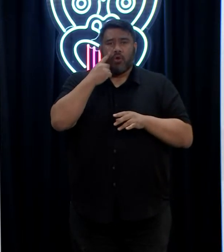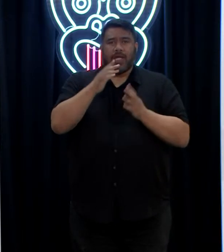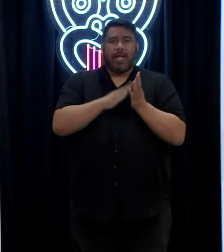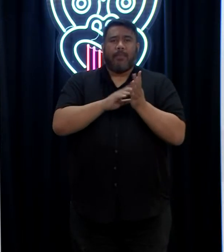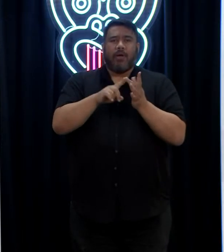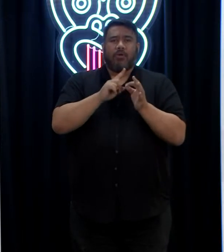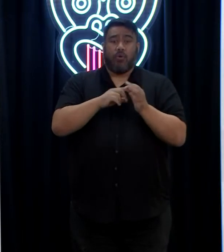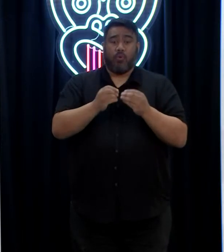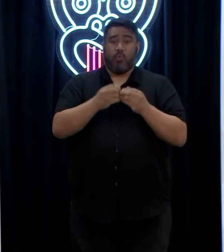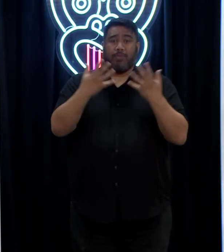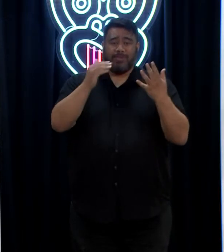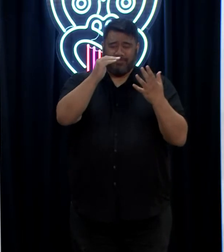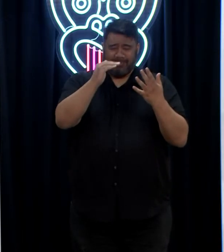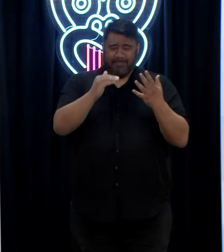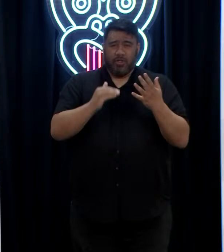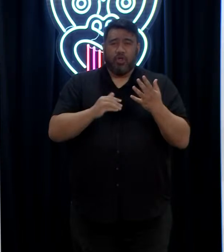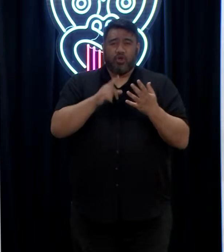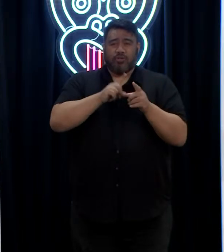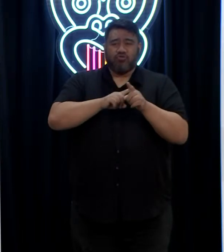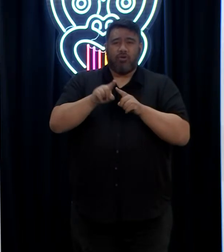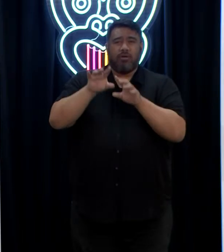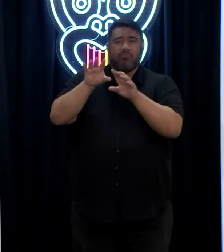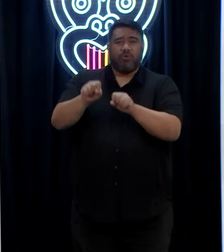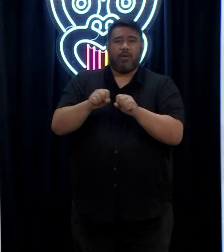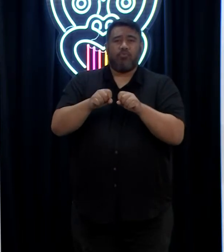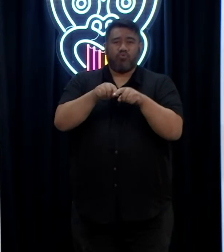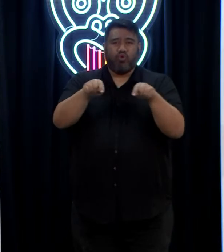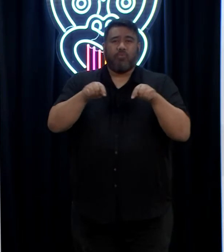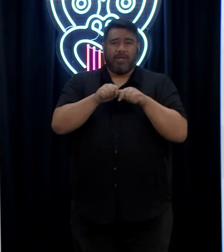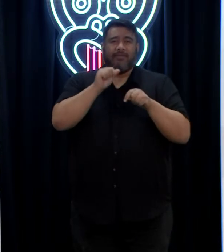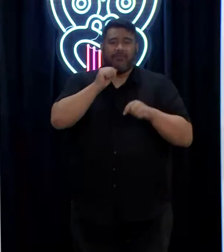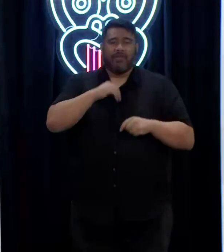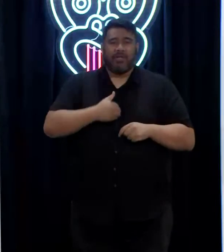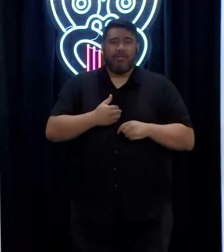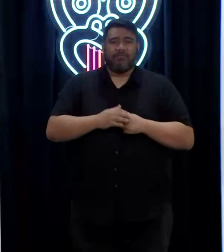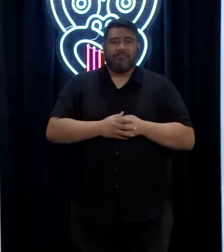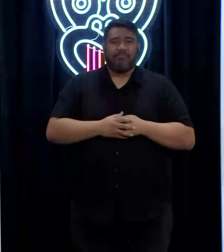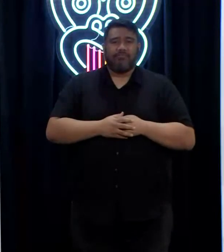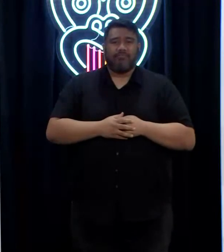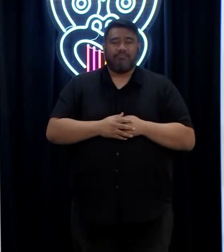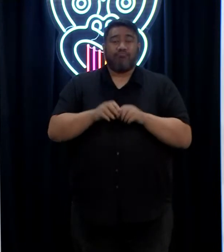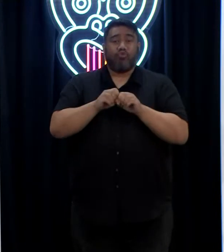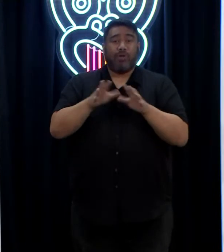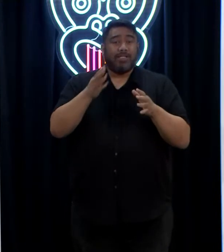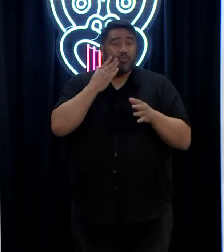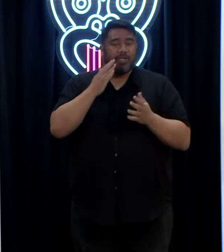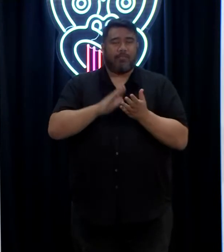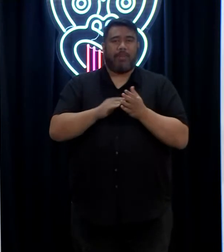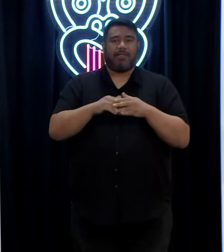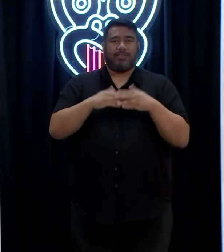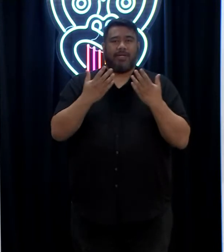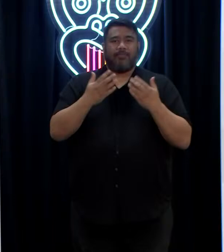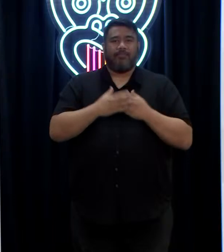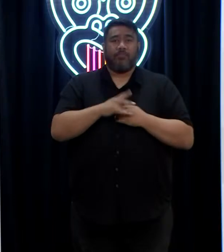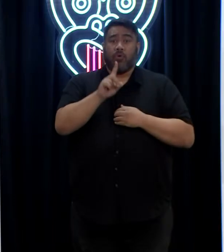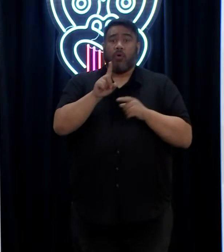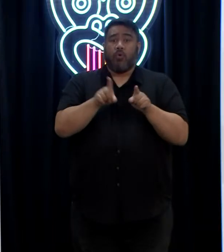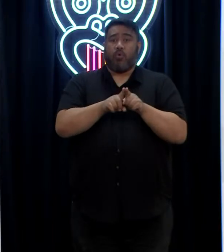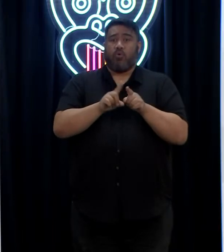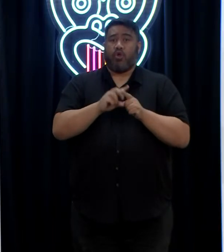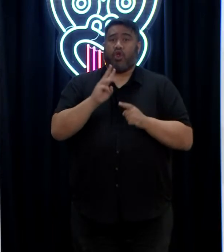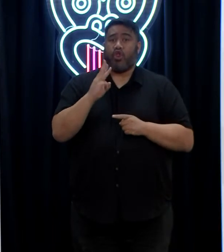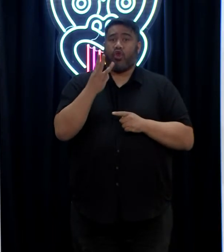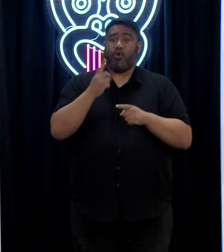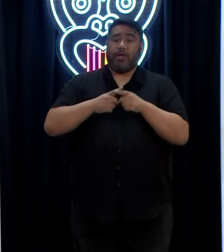find out how to participate in the room release on Monday. In addition to that, a third managed red flight from Australia to